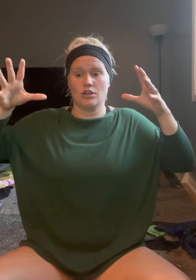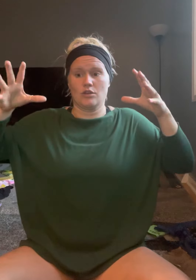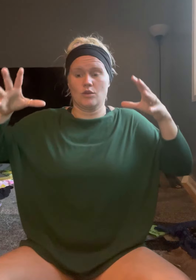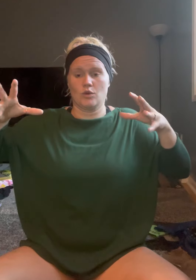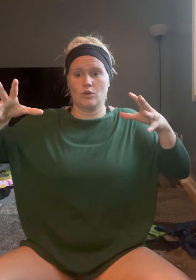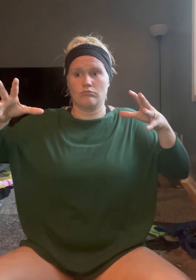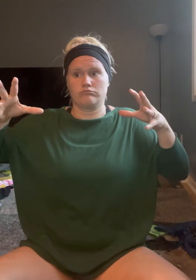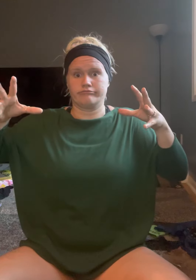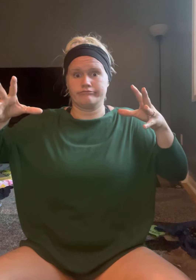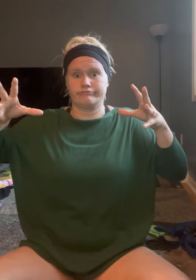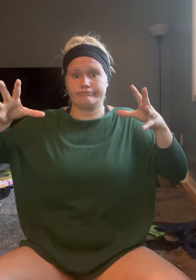saturated.